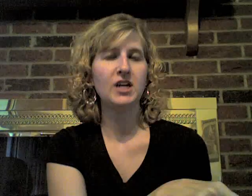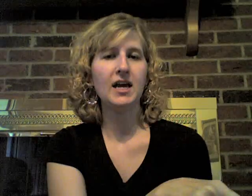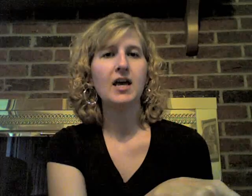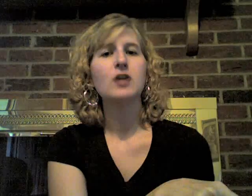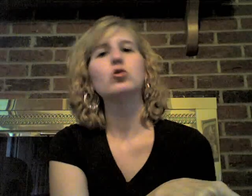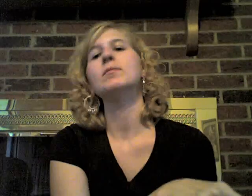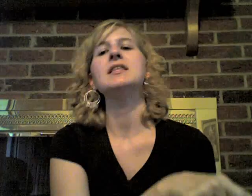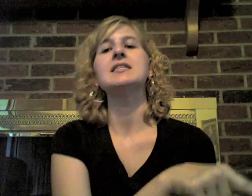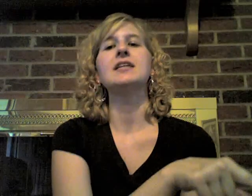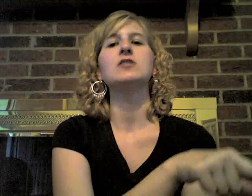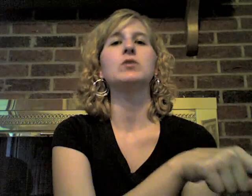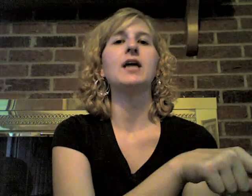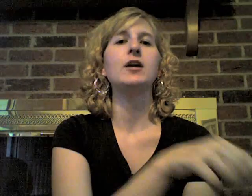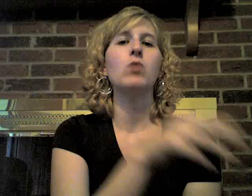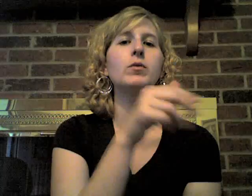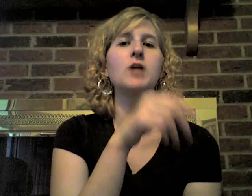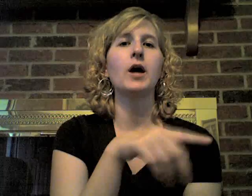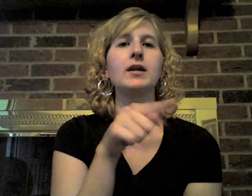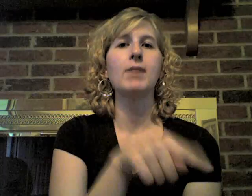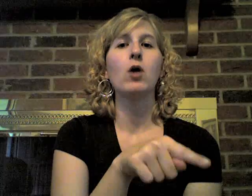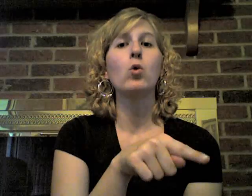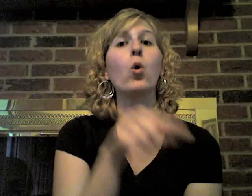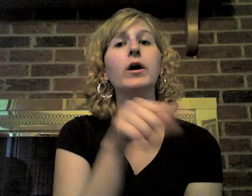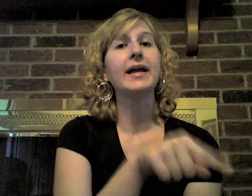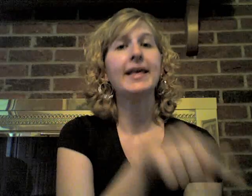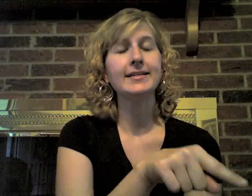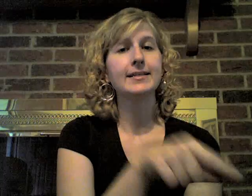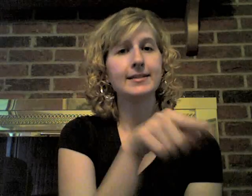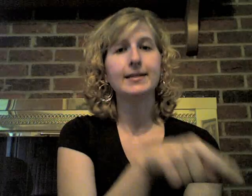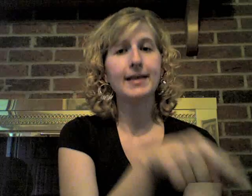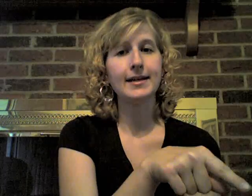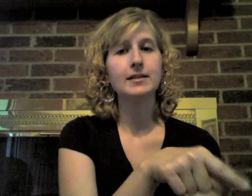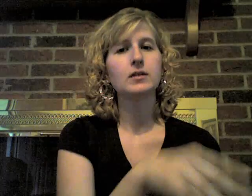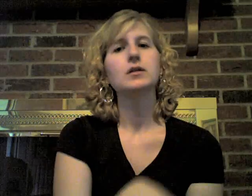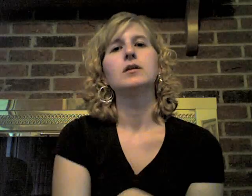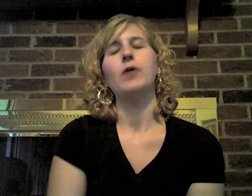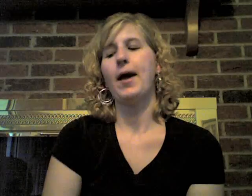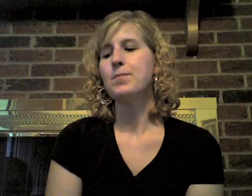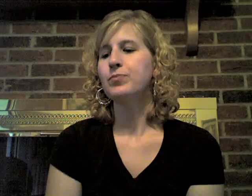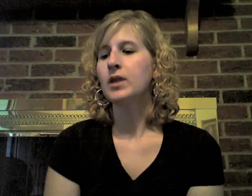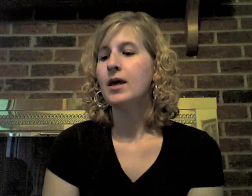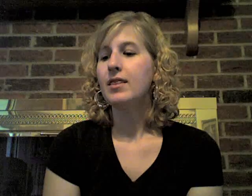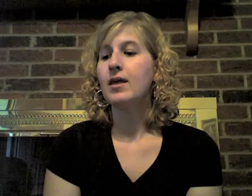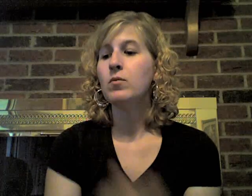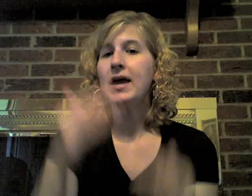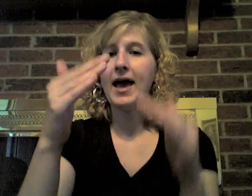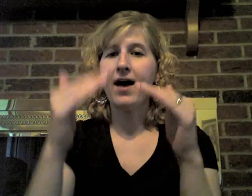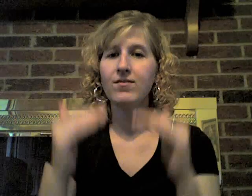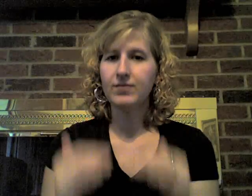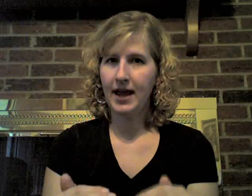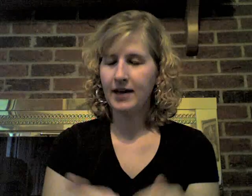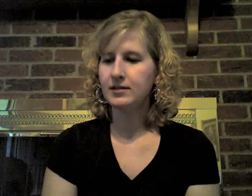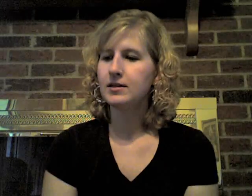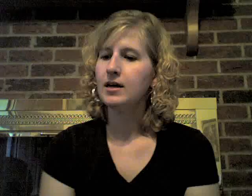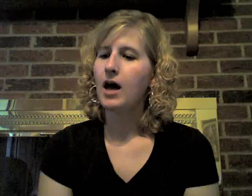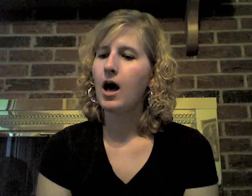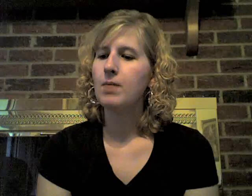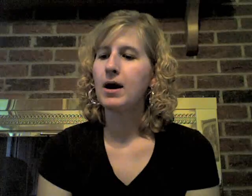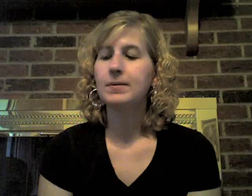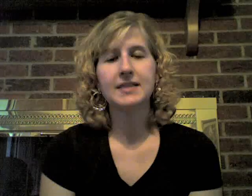she. Normally the sentence will tell you what we're talking about, or it. Okay? Then we have, next, our